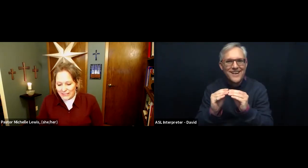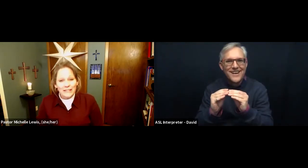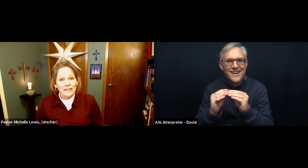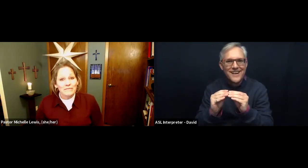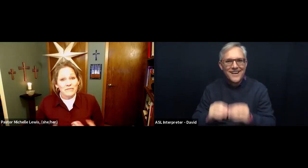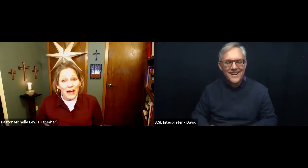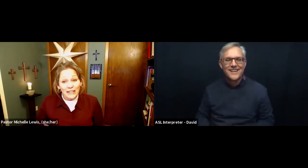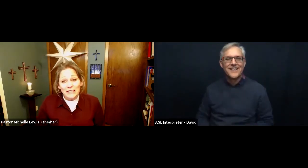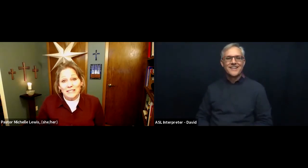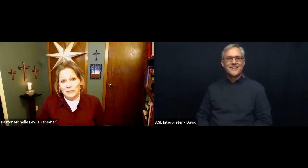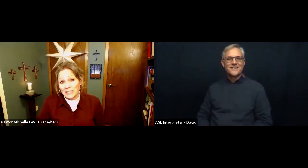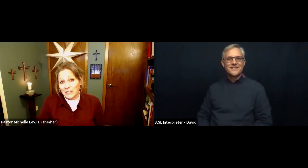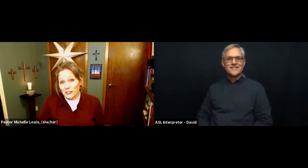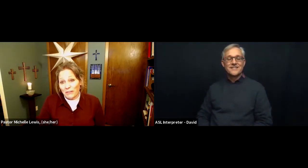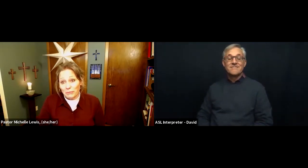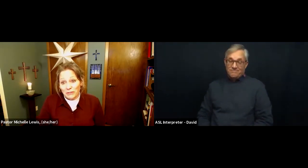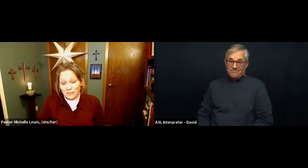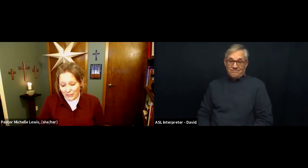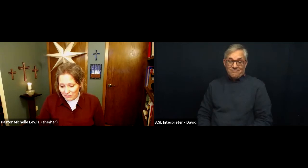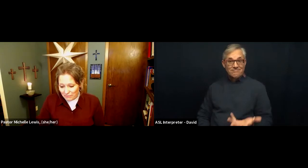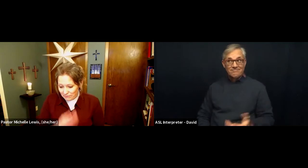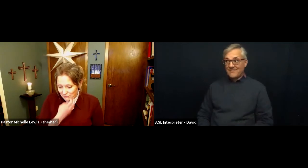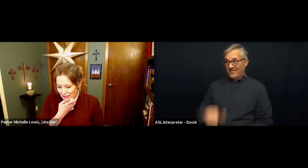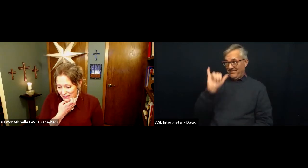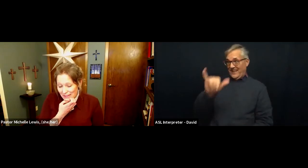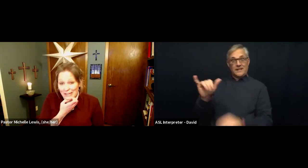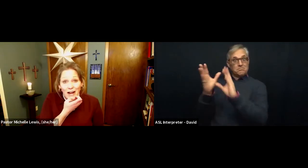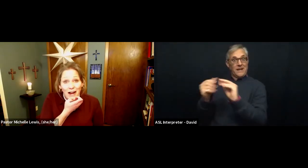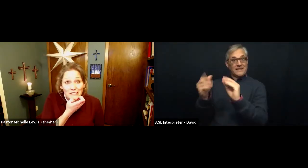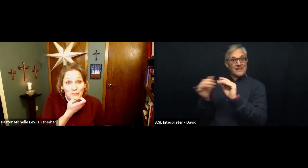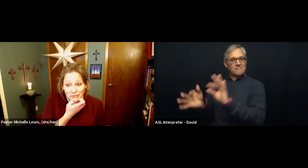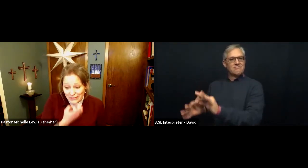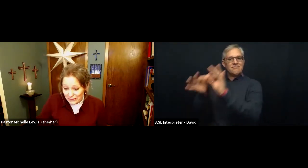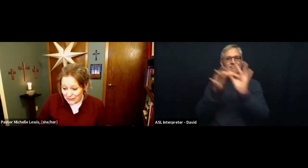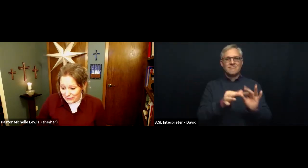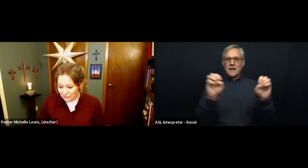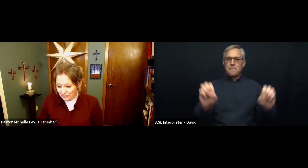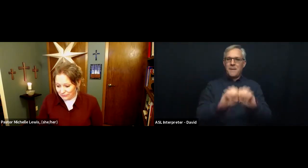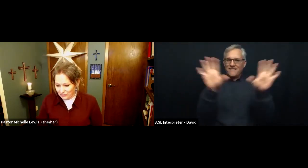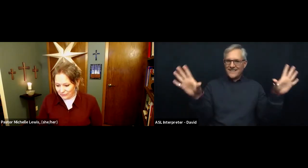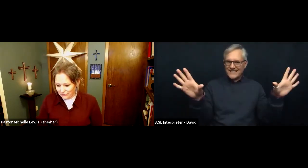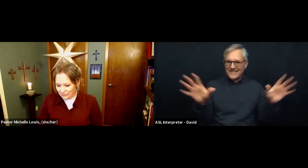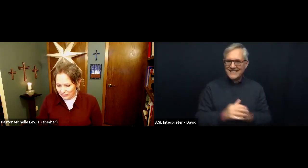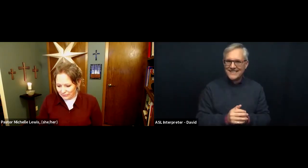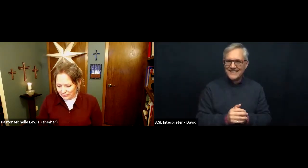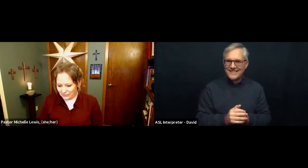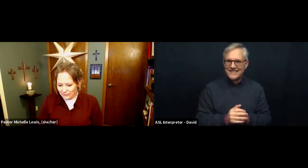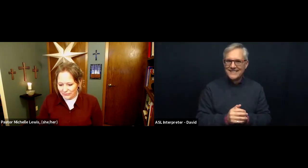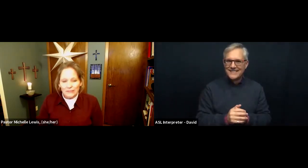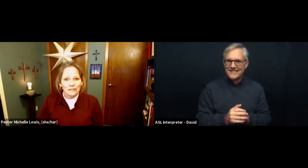And that is the message of Epiphany, that God is revealed.